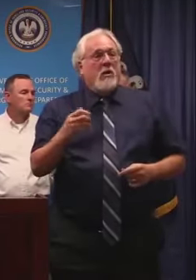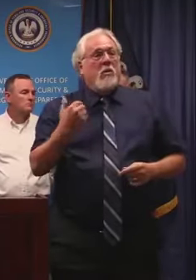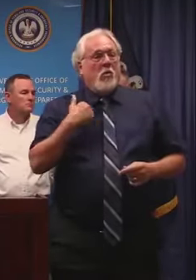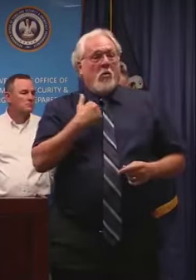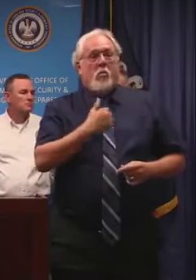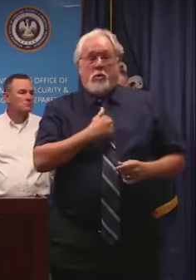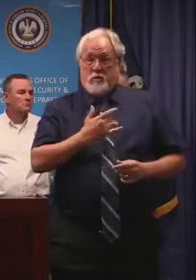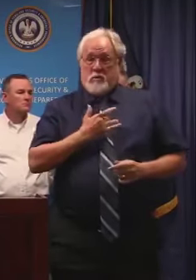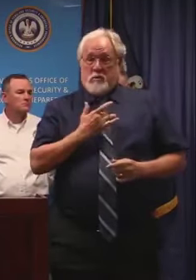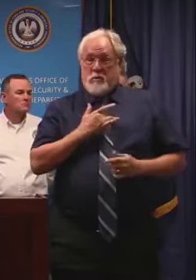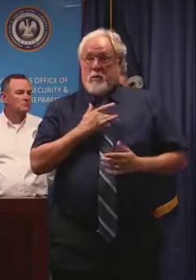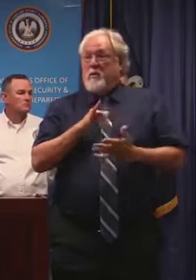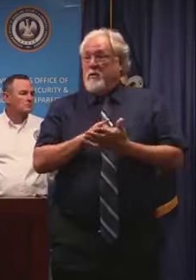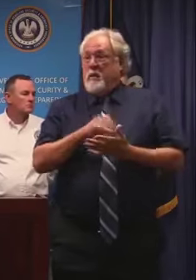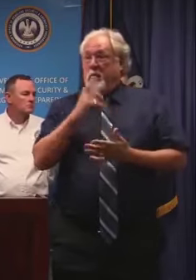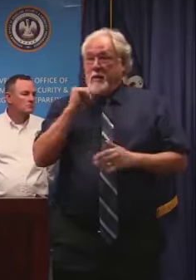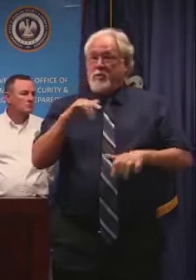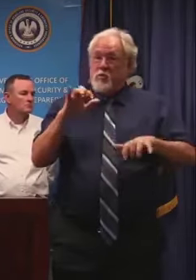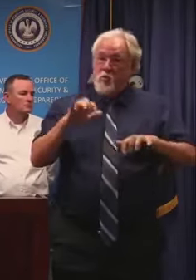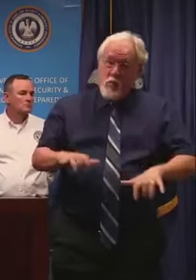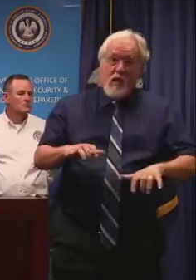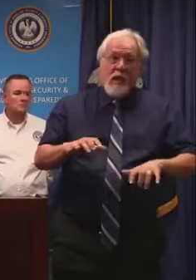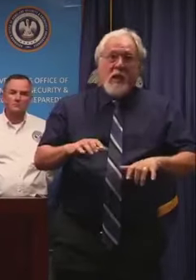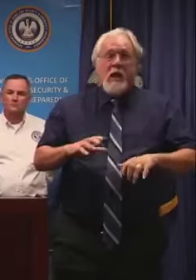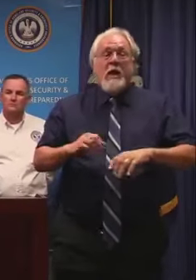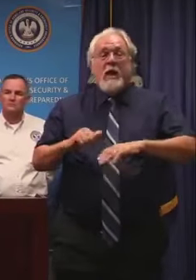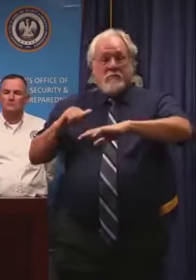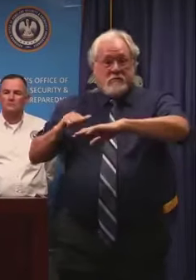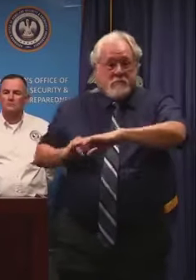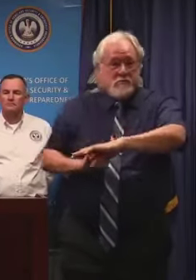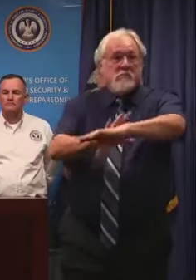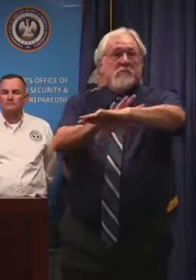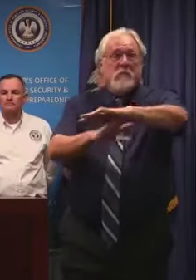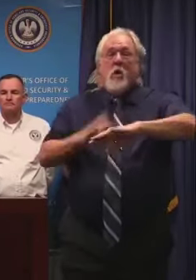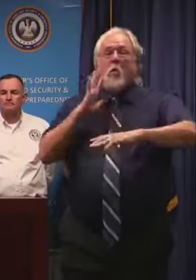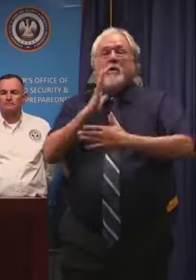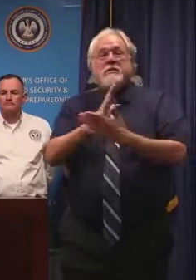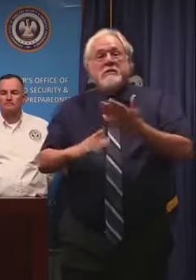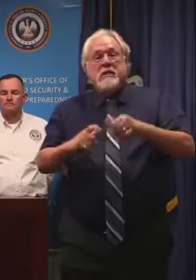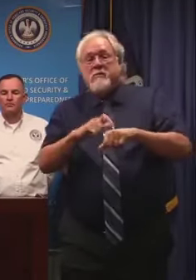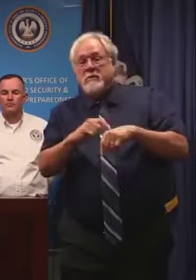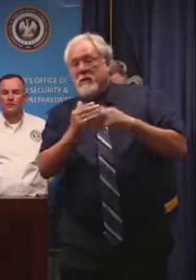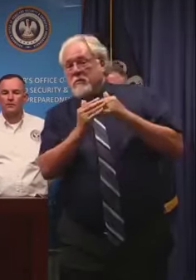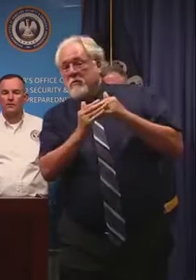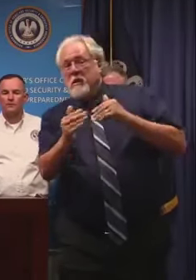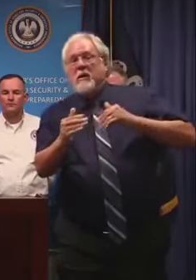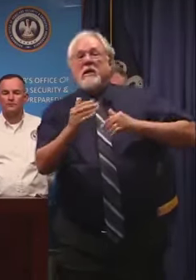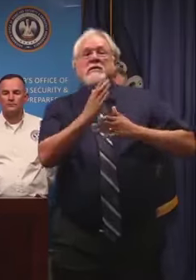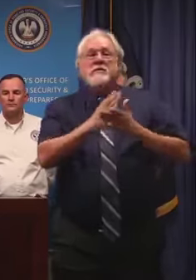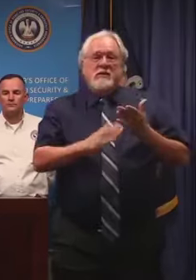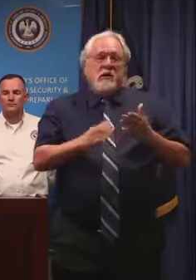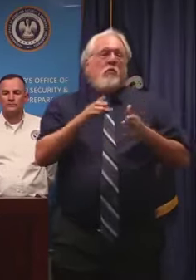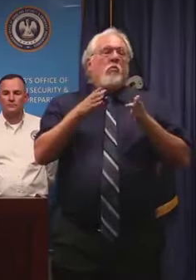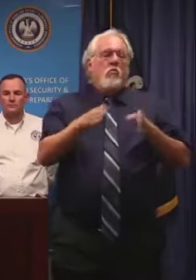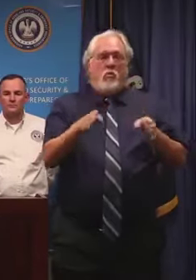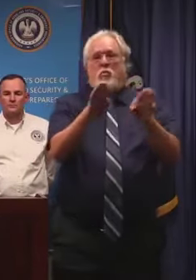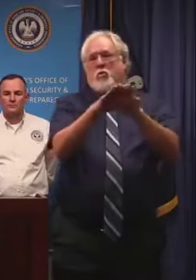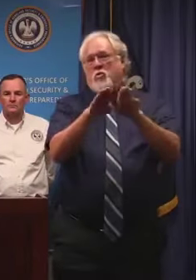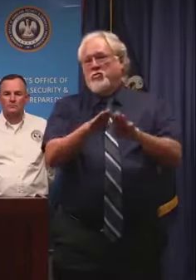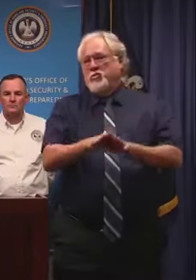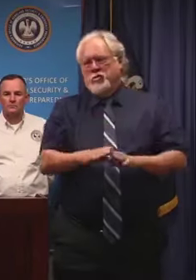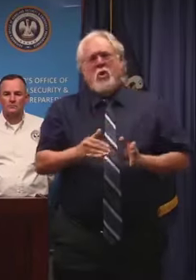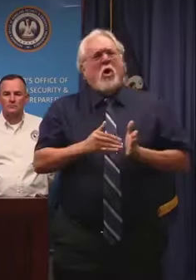we anticipate that because of the rain and the storm surge, that there will, at some point over the next several days, be some road closures.